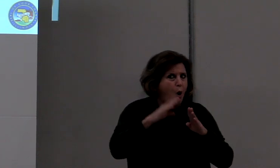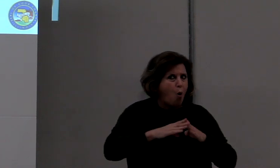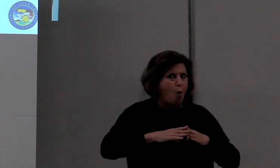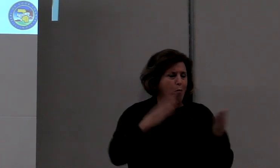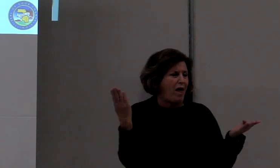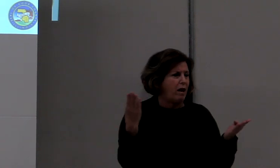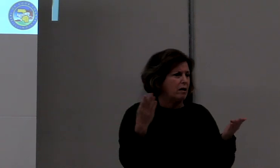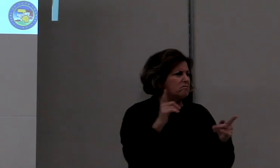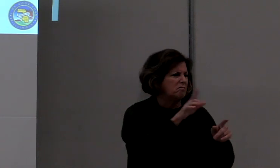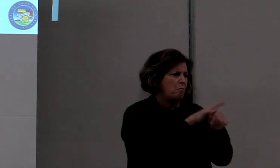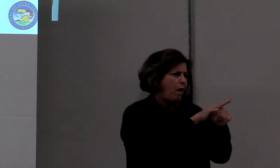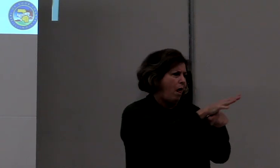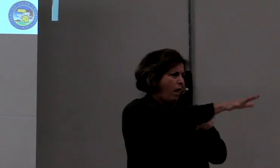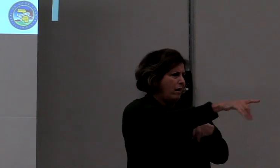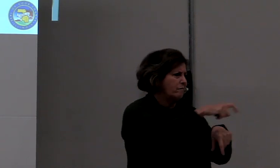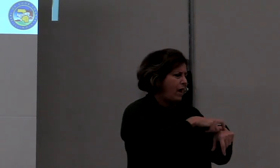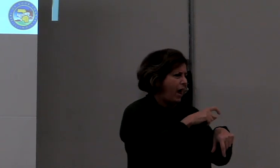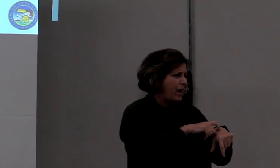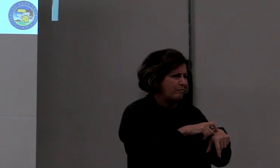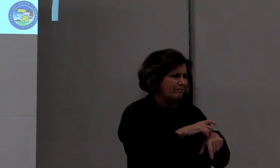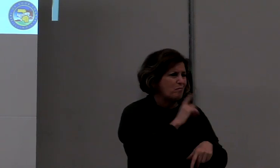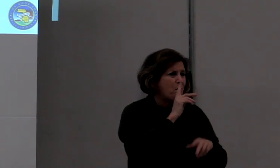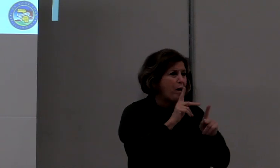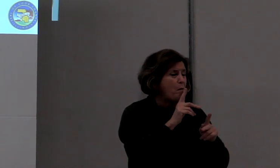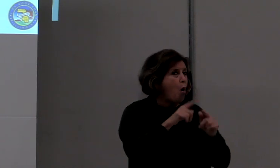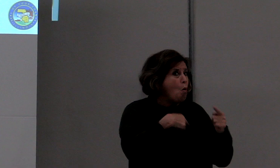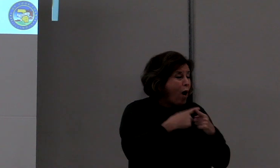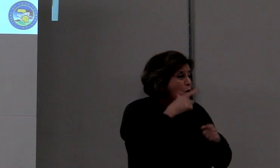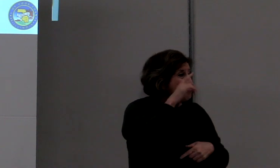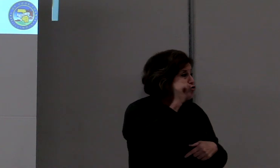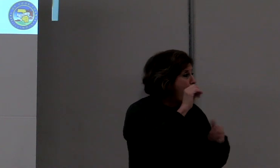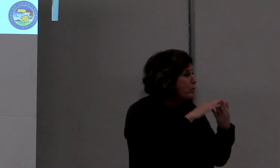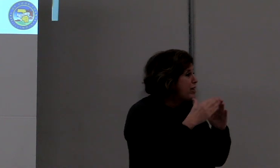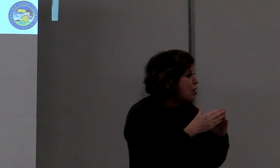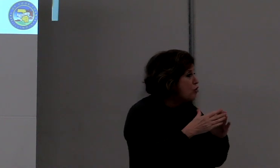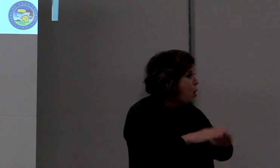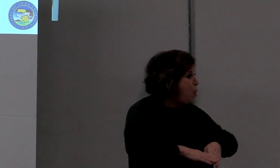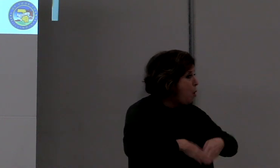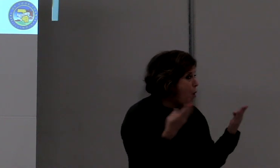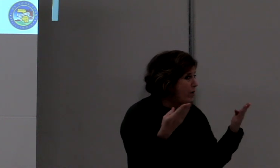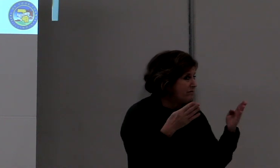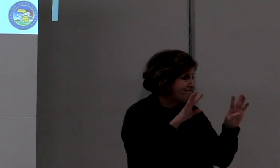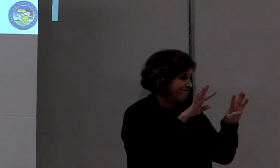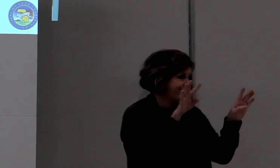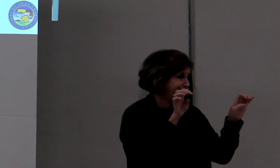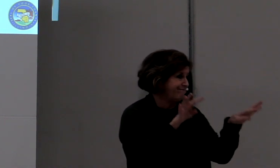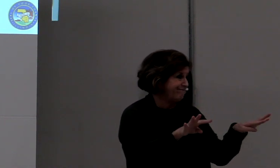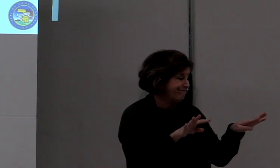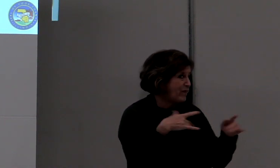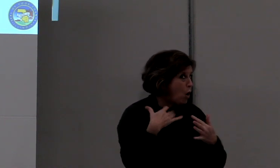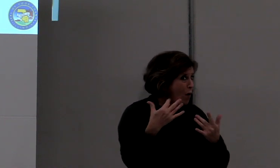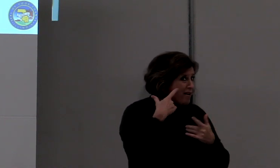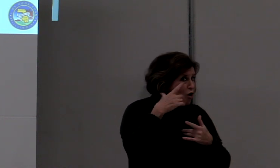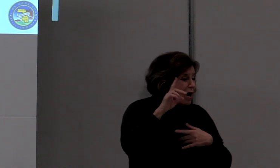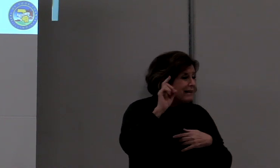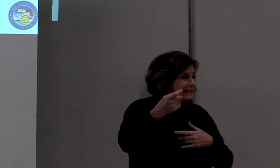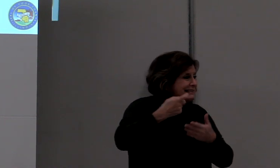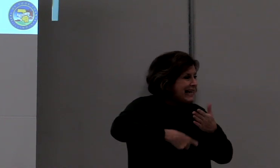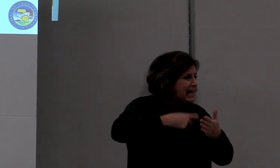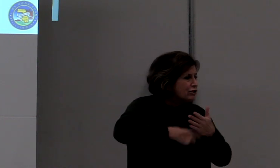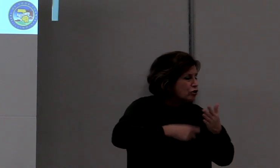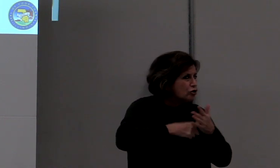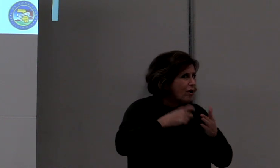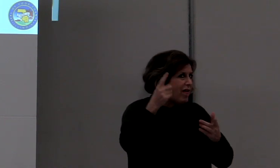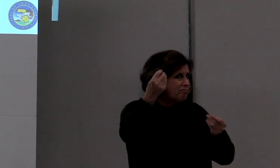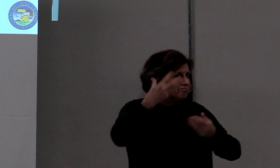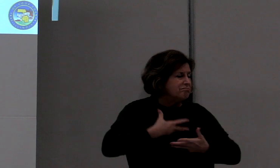So still plenty of time, and then the million-dollar question is, when Schaumburg Township going to open? We don't know. We're still waiting for the assessor. They kind of dictate